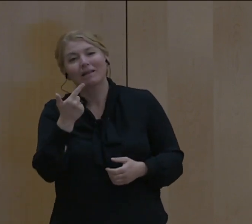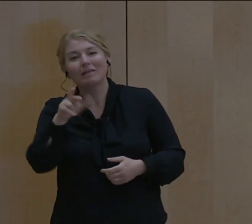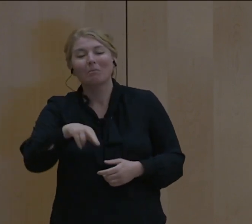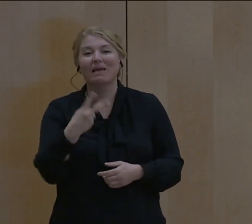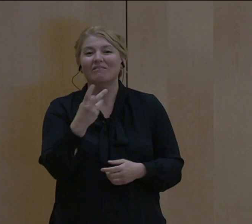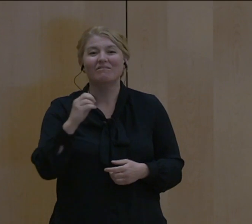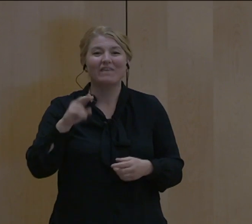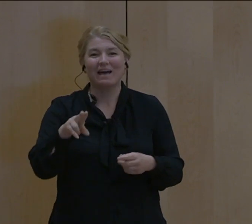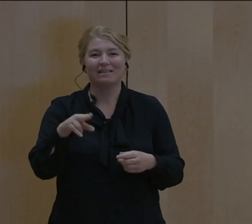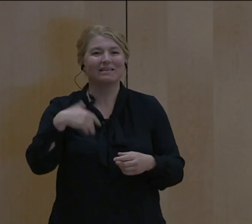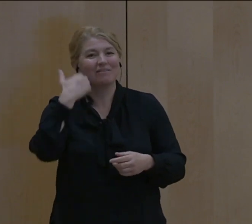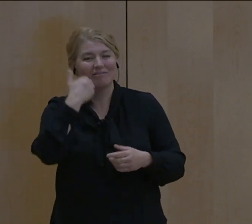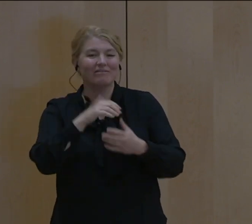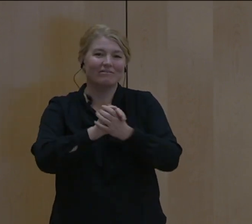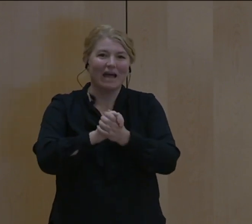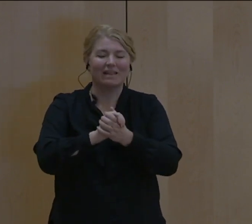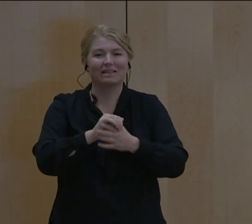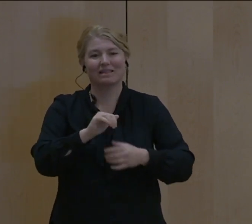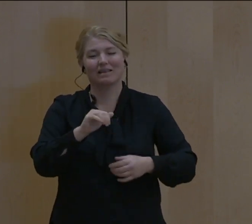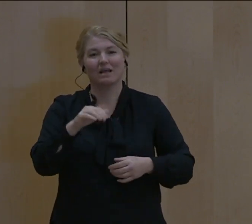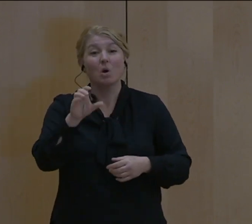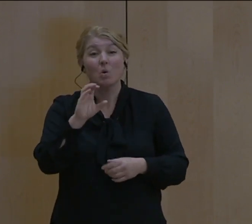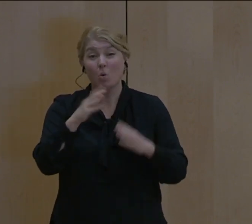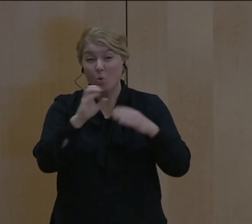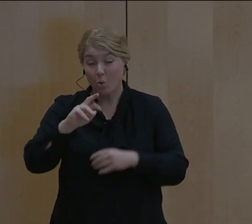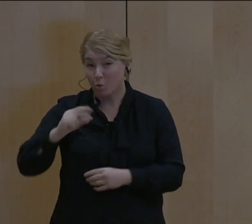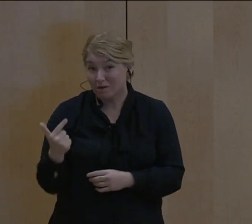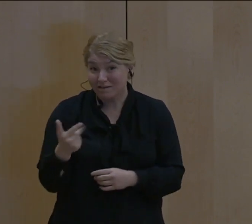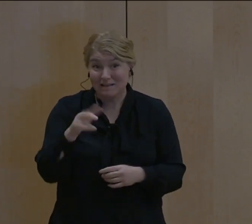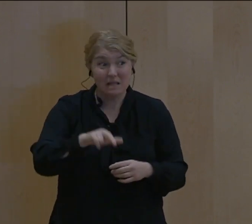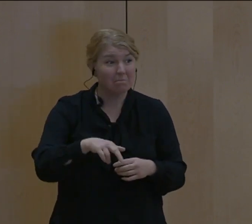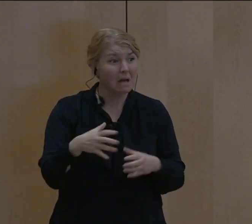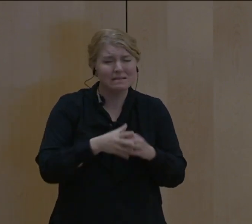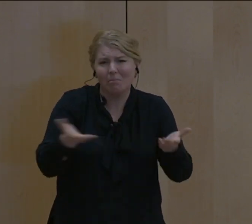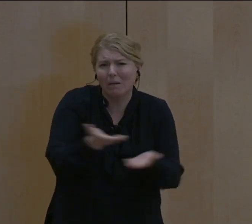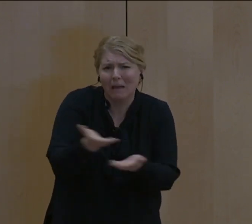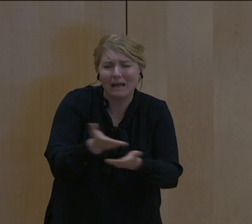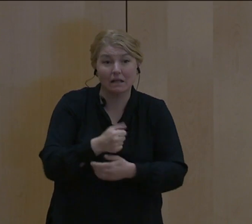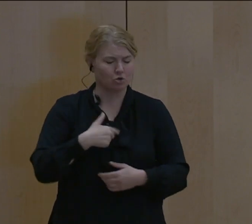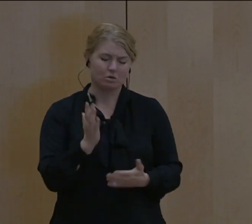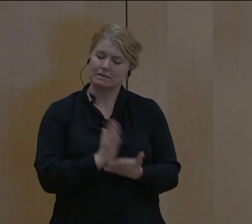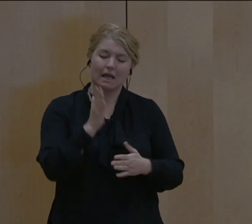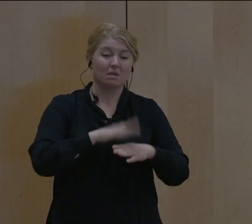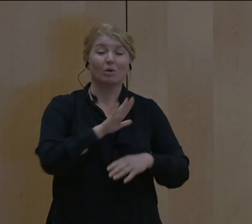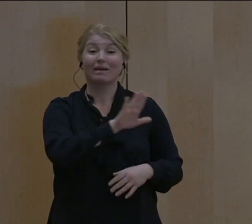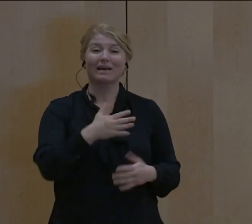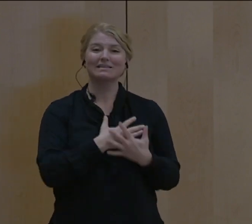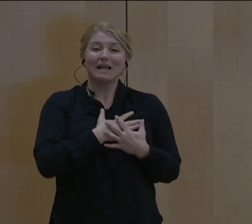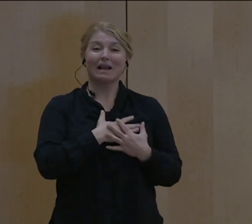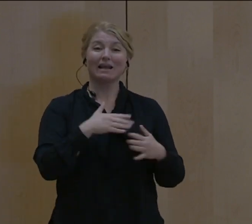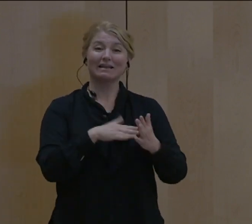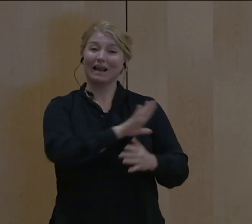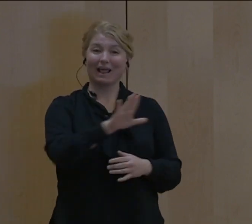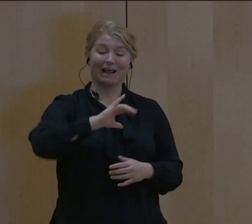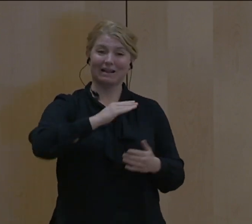your love for the life and the way you organize your living spaces would come